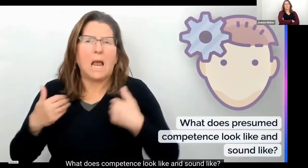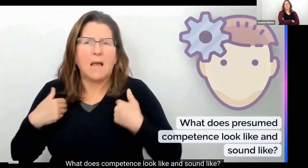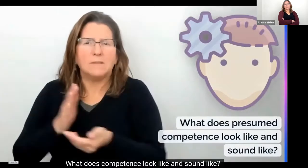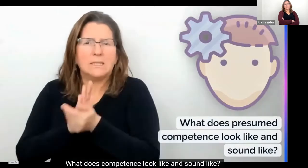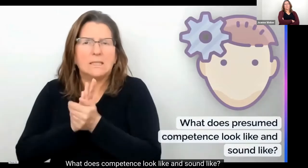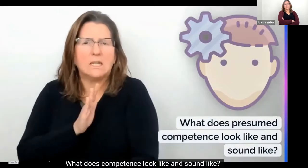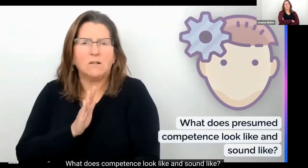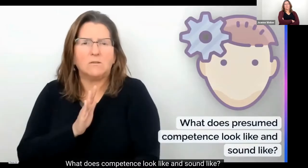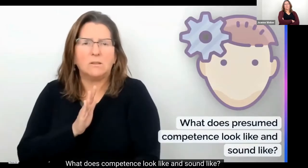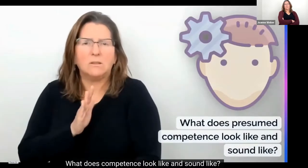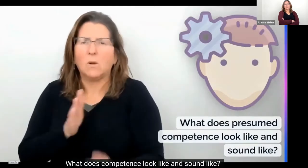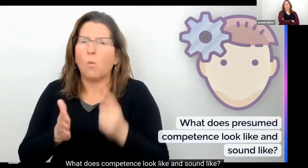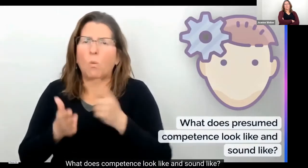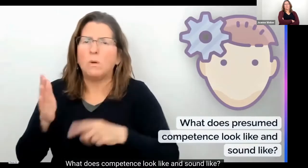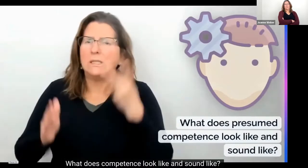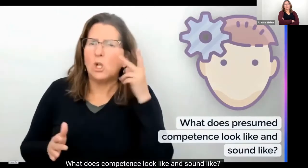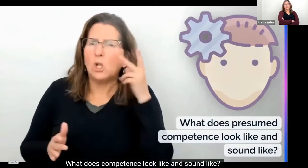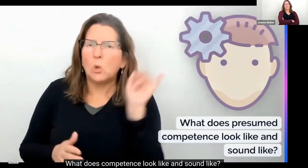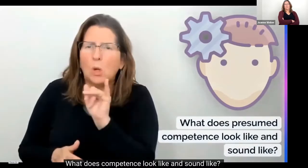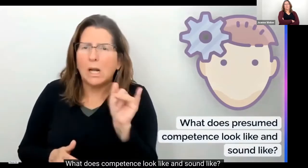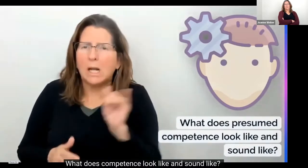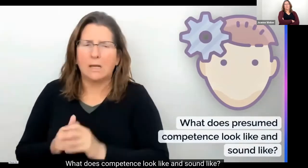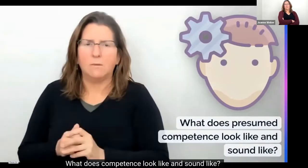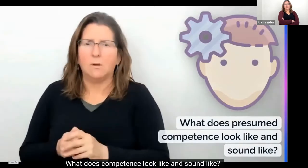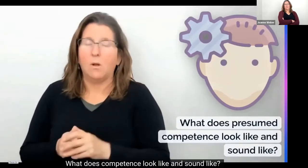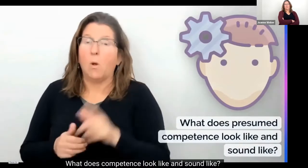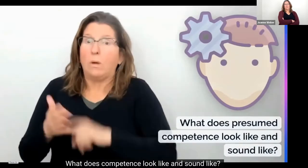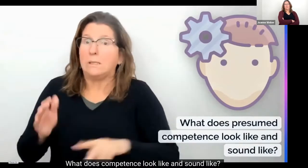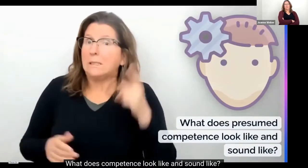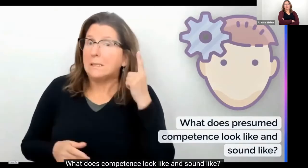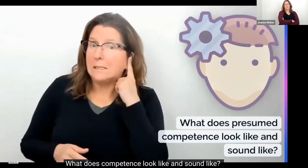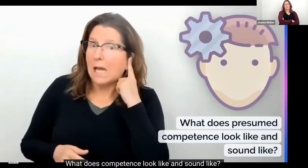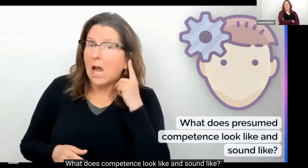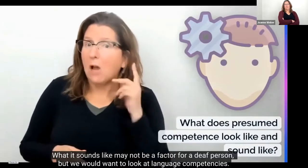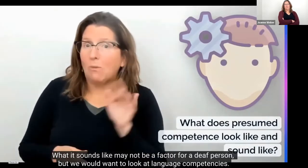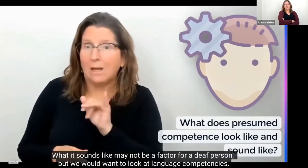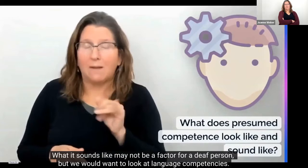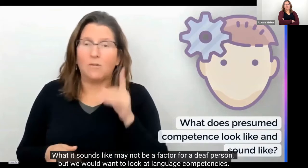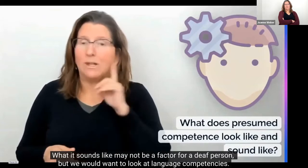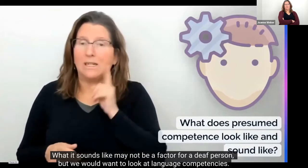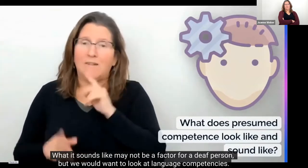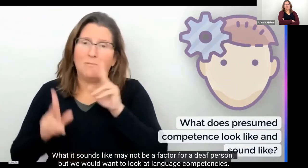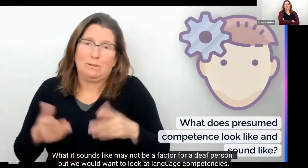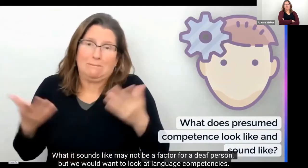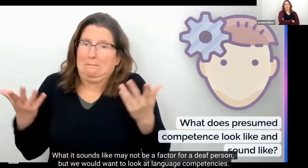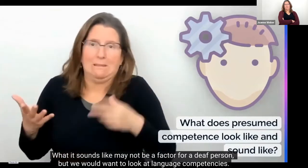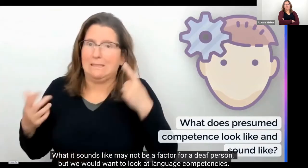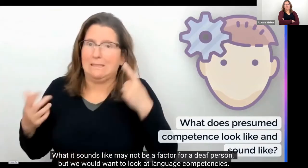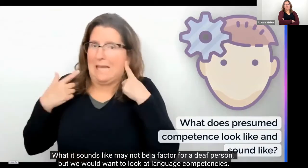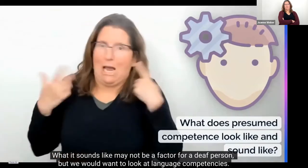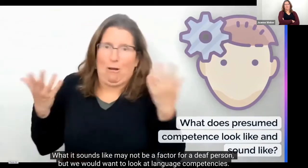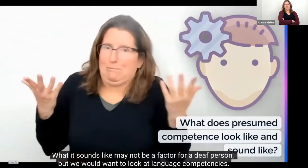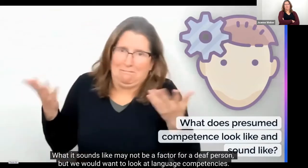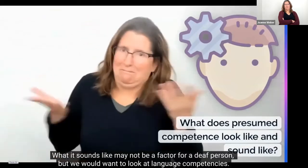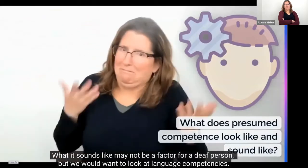What does competence look like, sound like, what it sounds like may